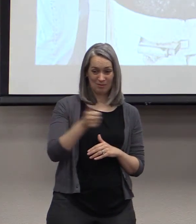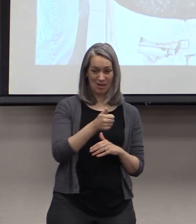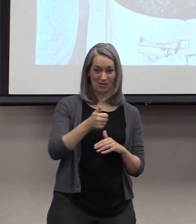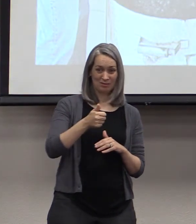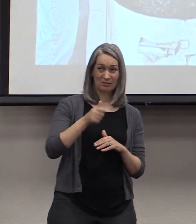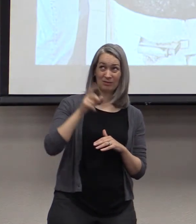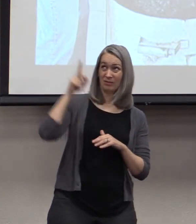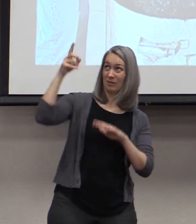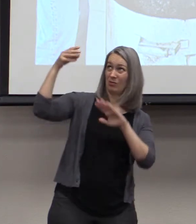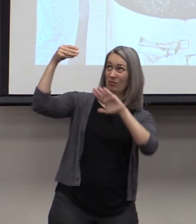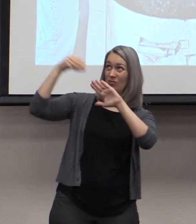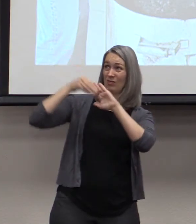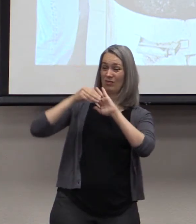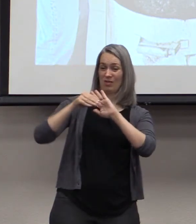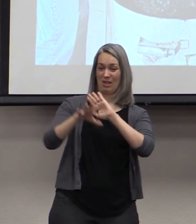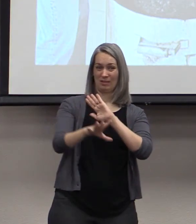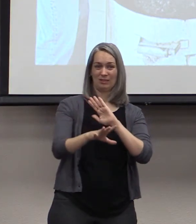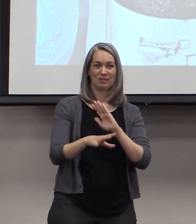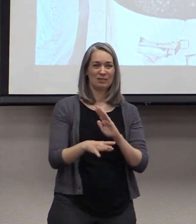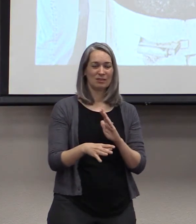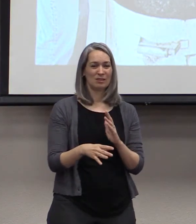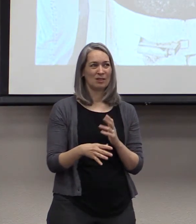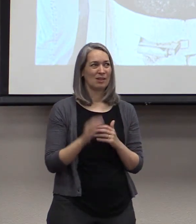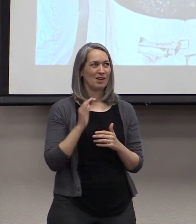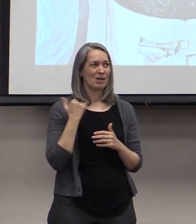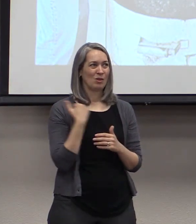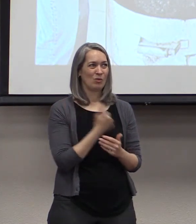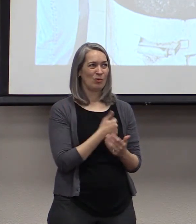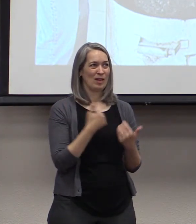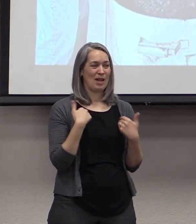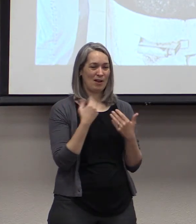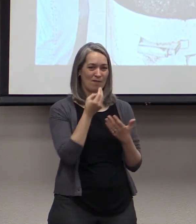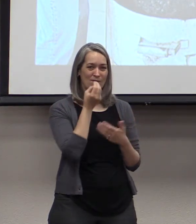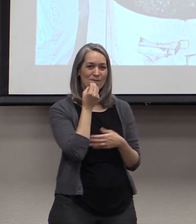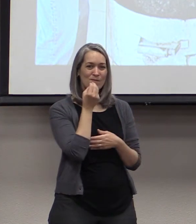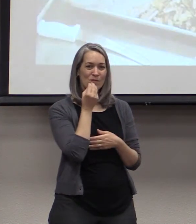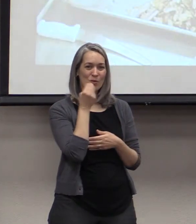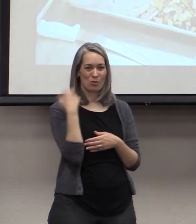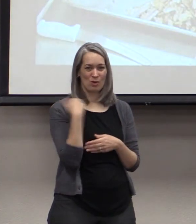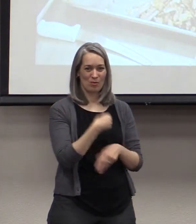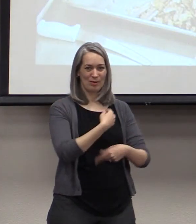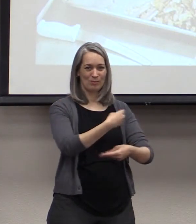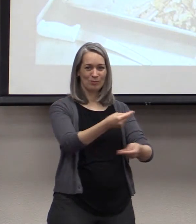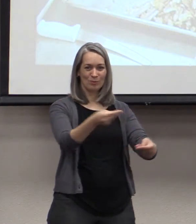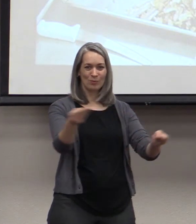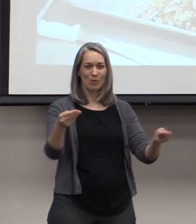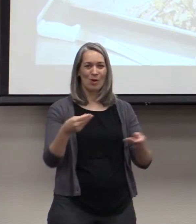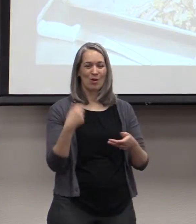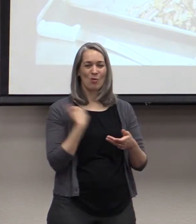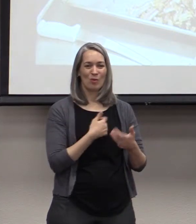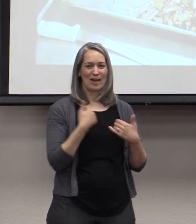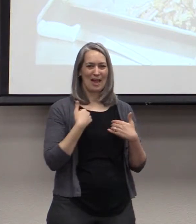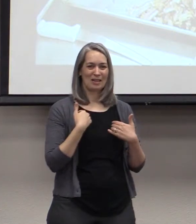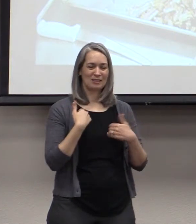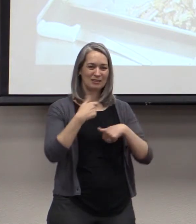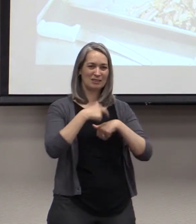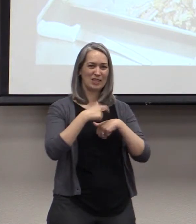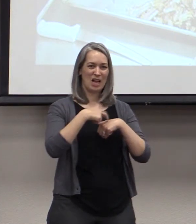Just our food distribution and our time just in the town of Anahuac was really just an example of